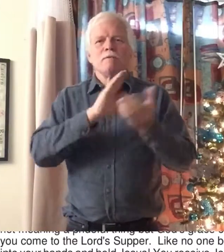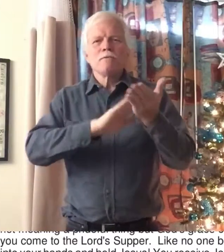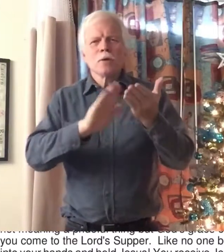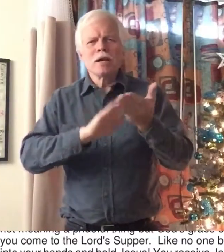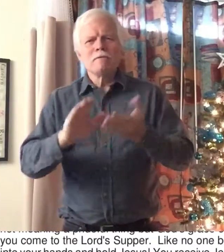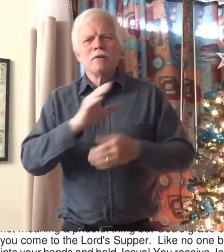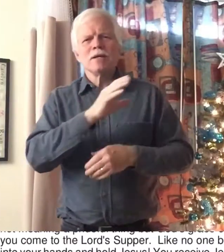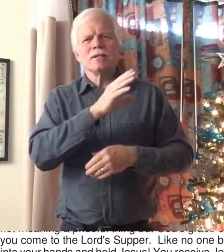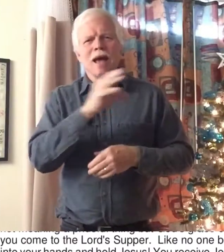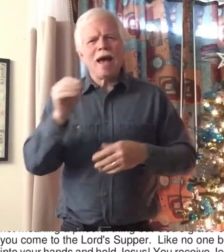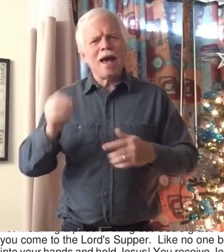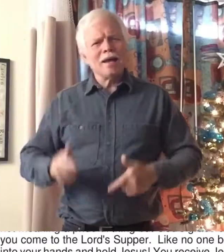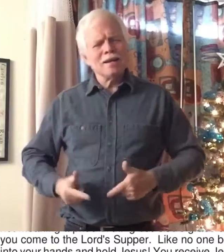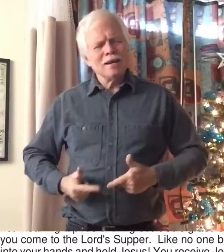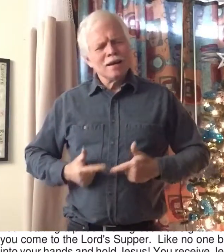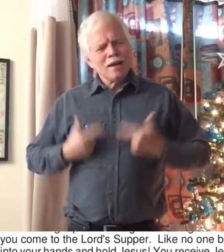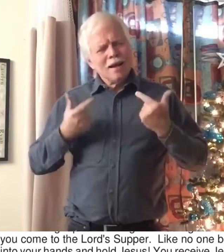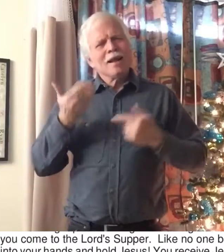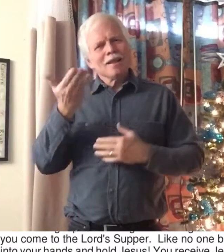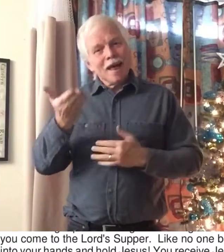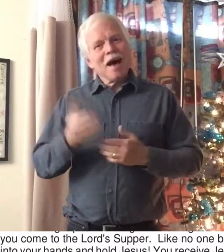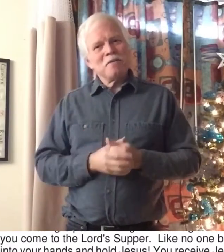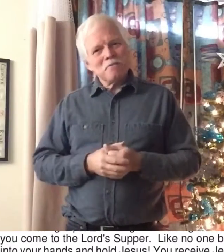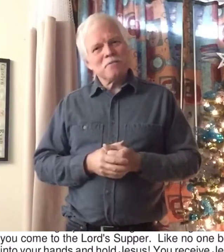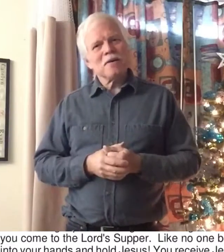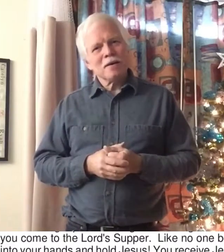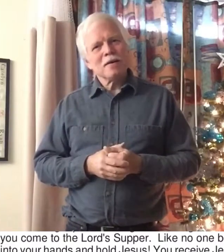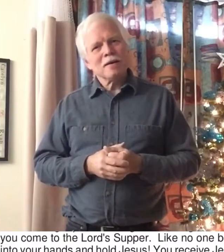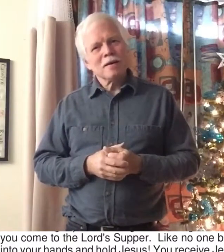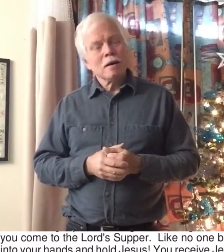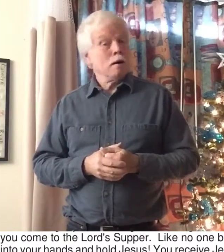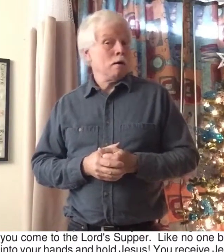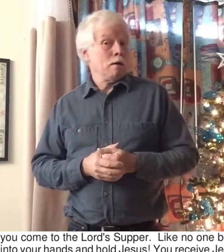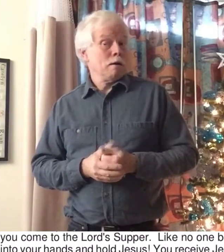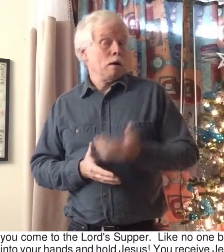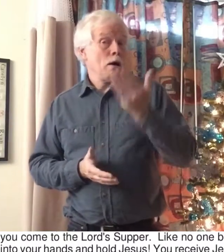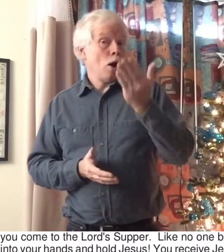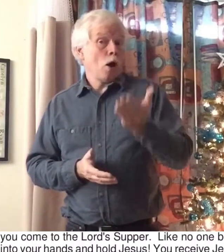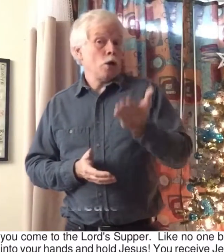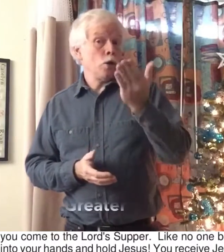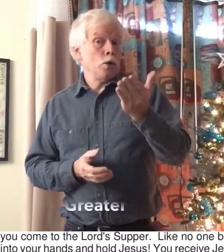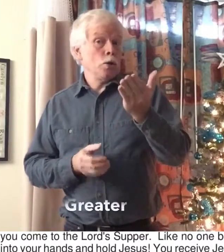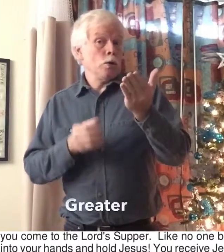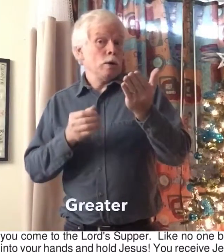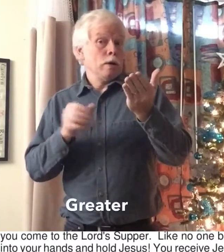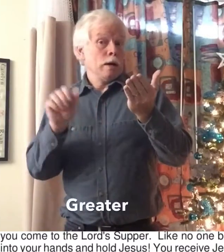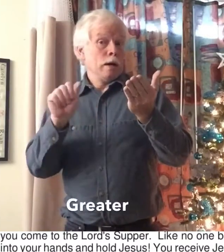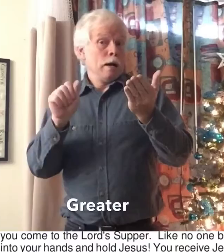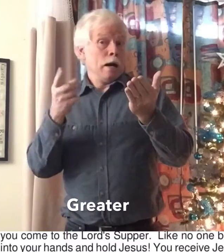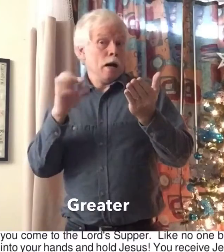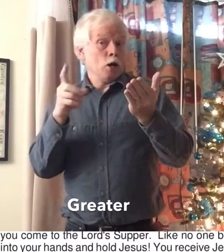John touch Jesus and baptize him. John chapter 3,